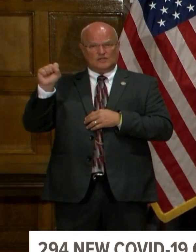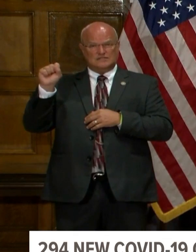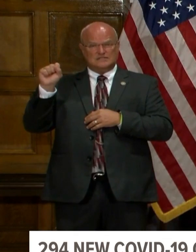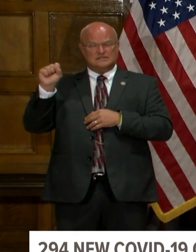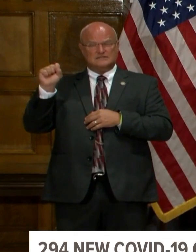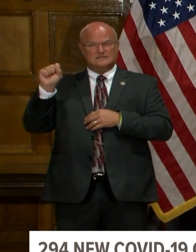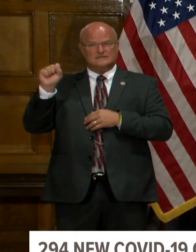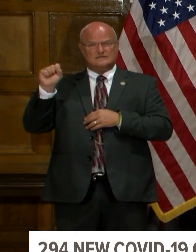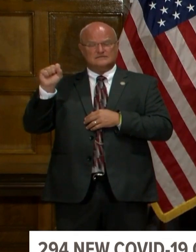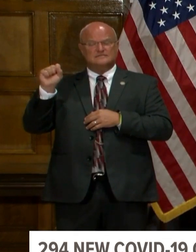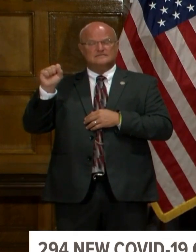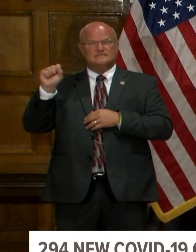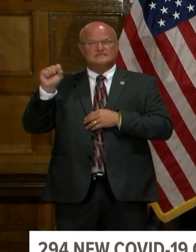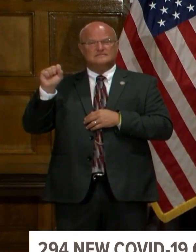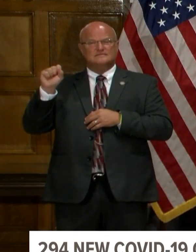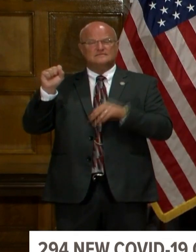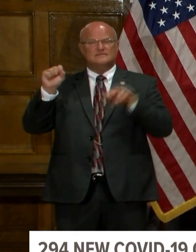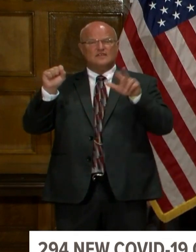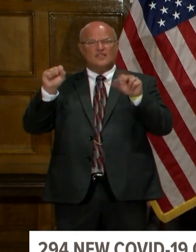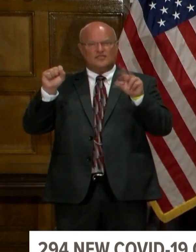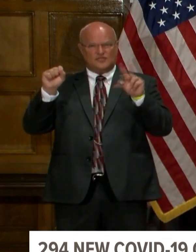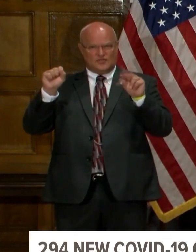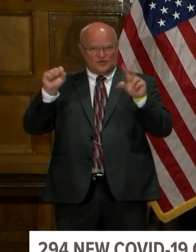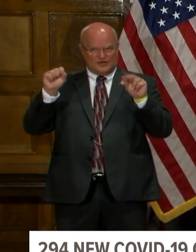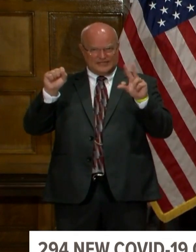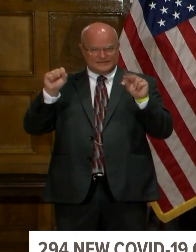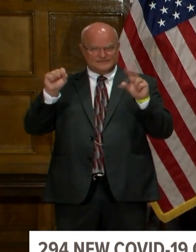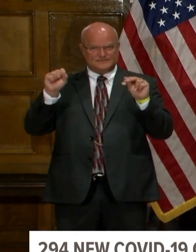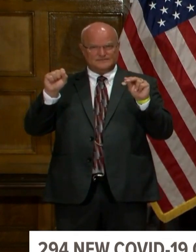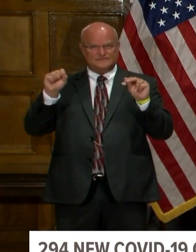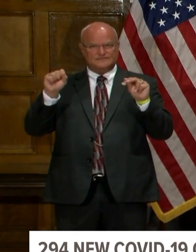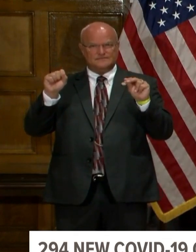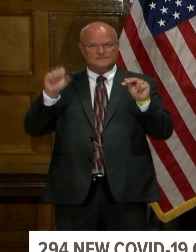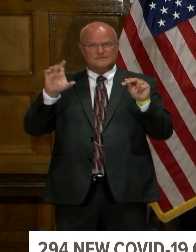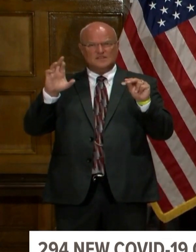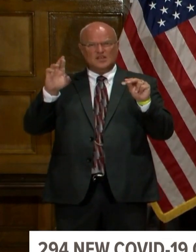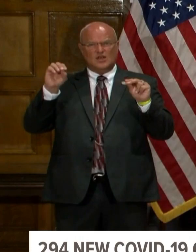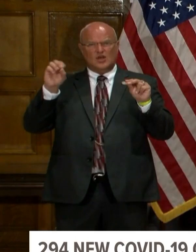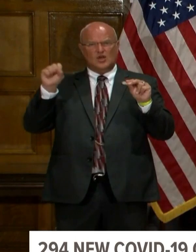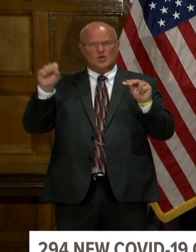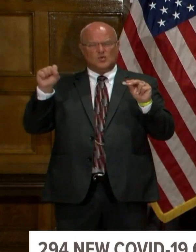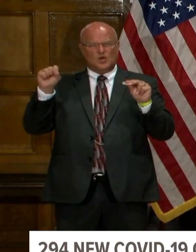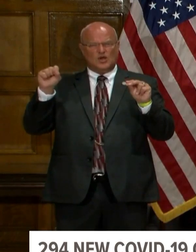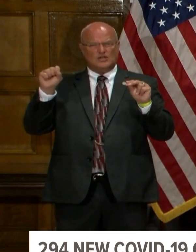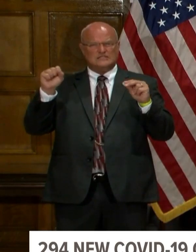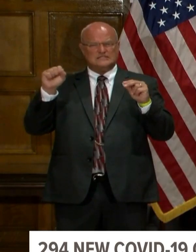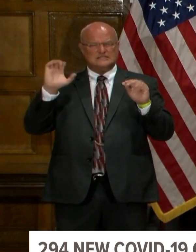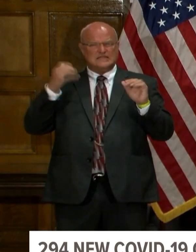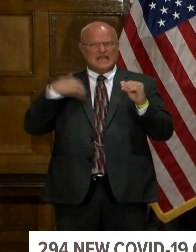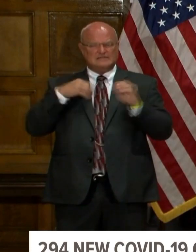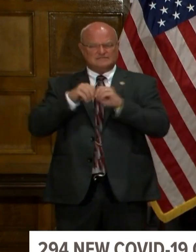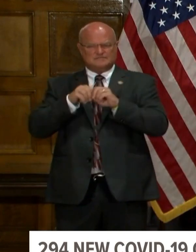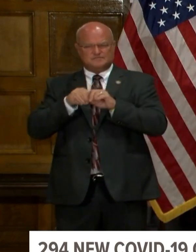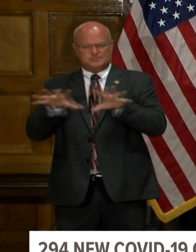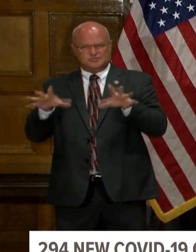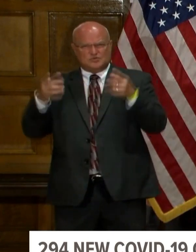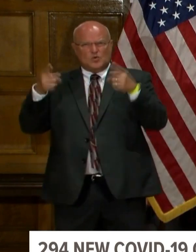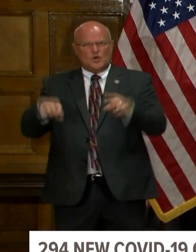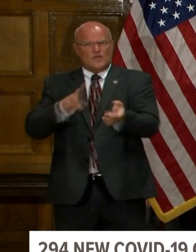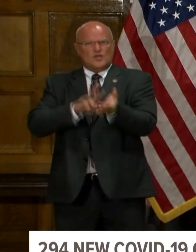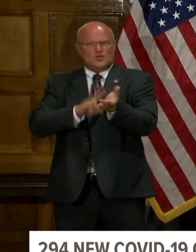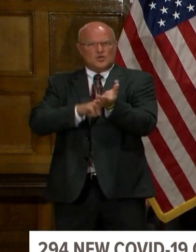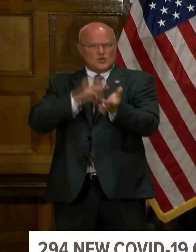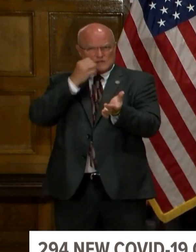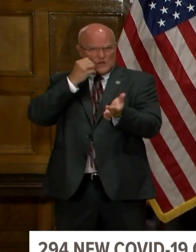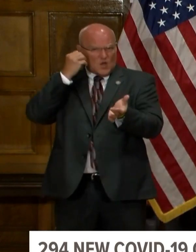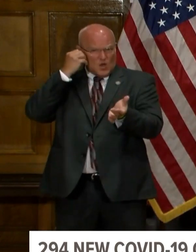leading the 3 with 30 cases. Now, Cross County appears to have an outbreak occurring in one of the nursing